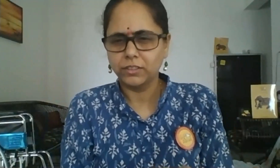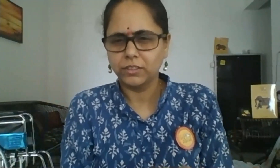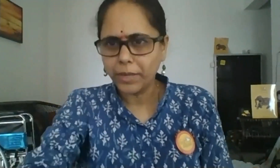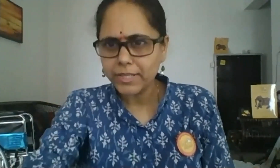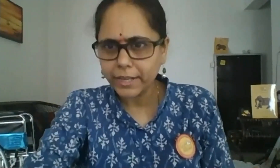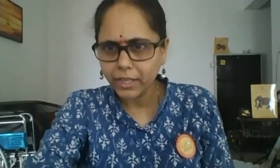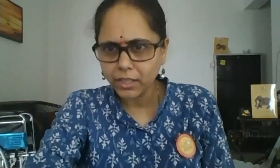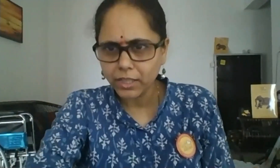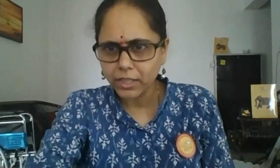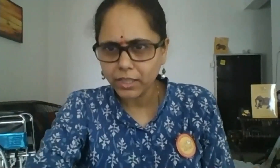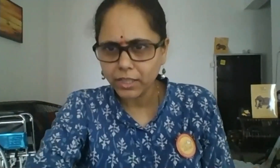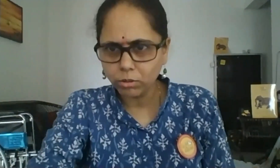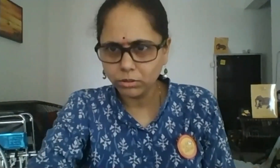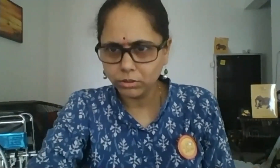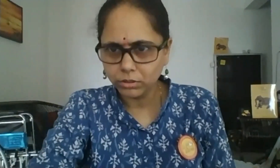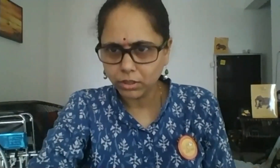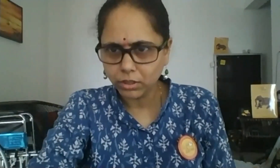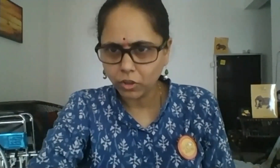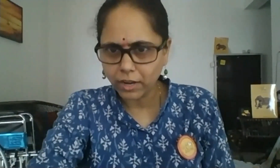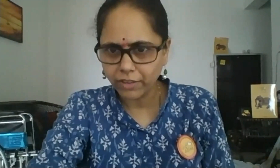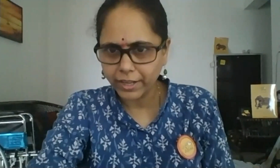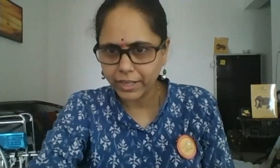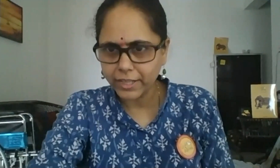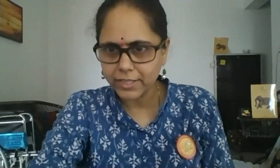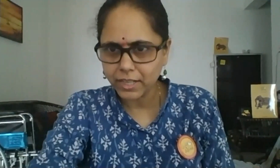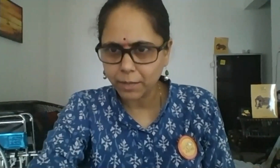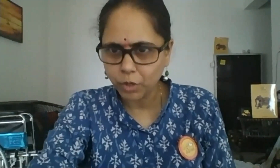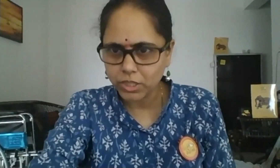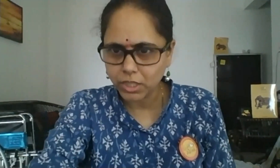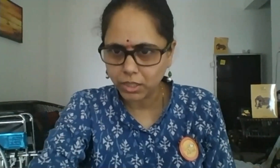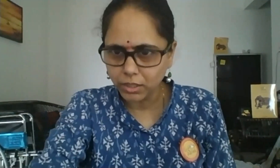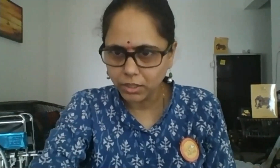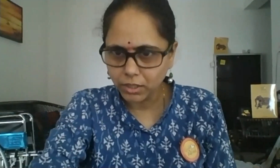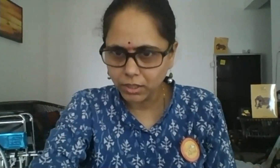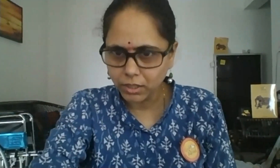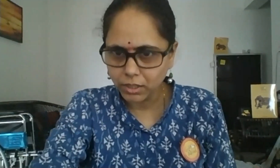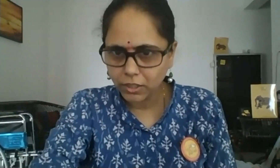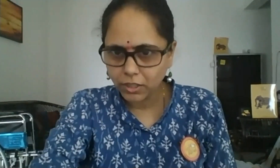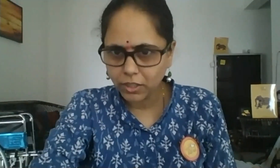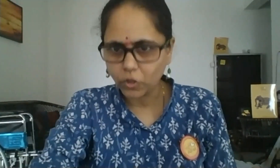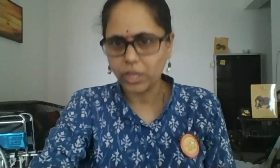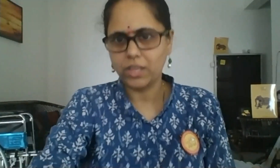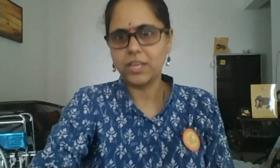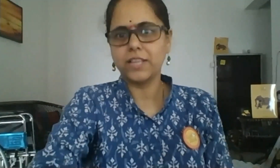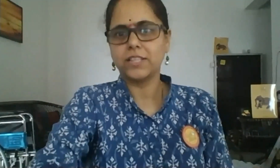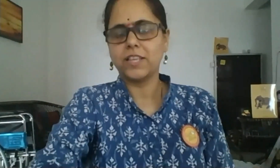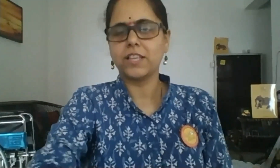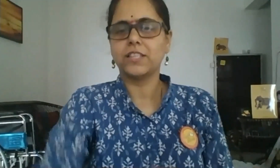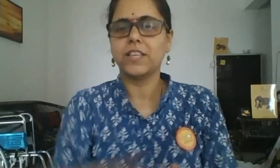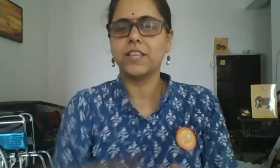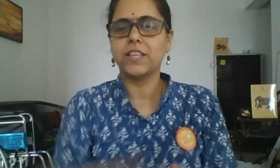Nobody is ready? Yes, no? Or are we getting yes and I'm not seeing? Okay, yes, yes, yes.